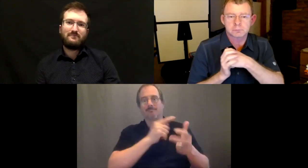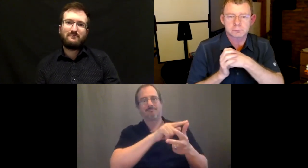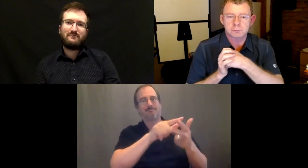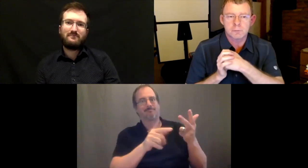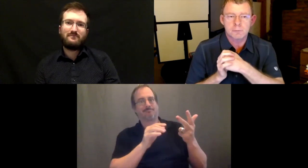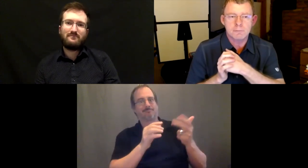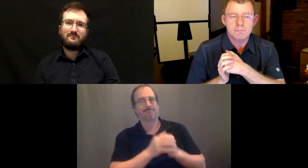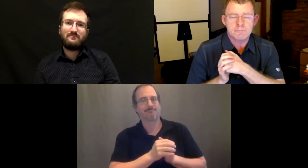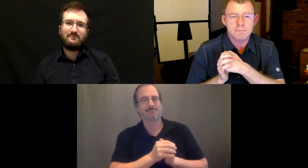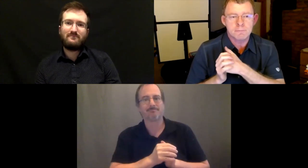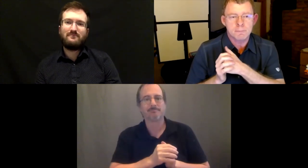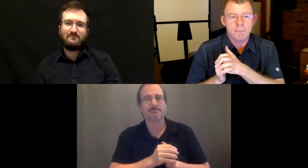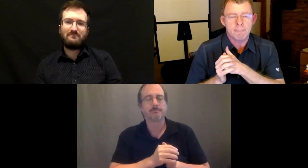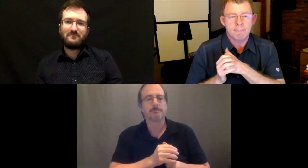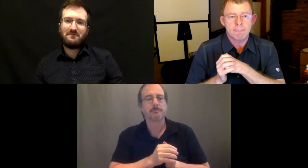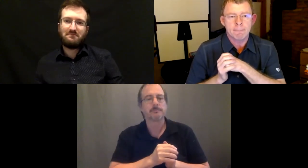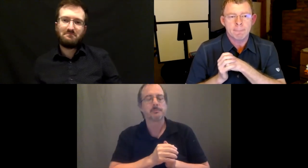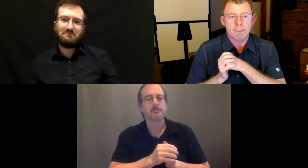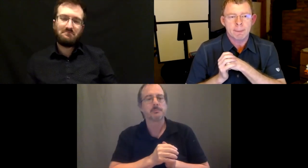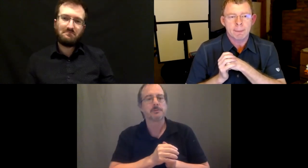three success stories that I can think of.